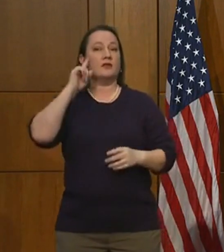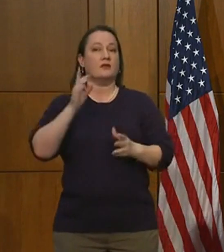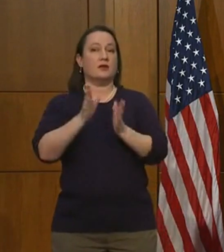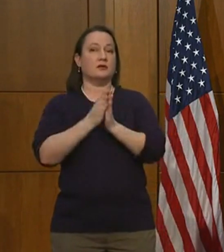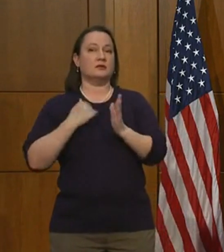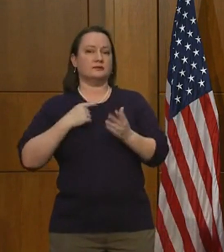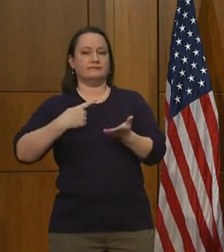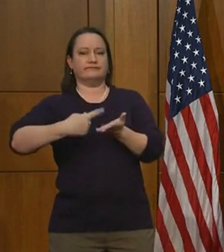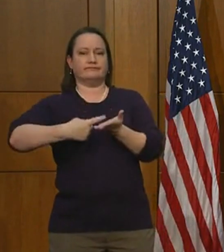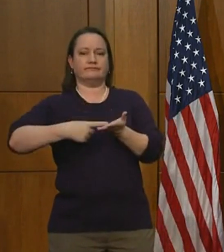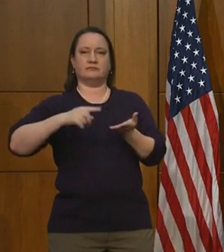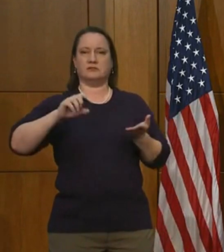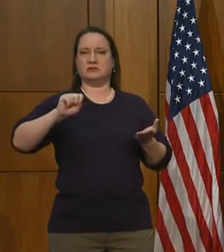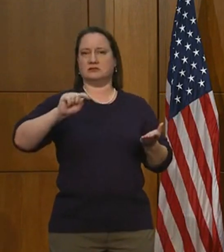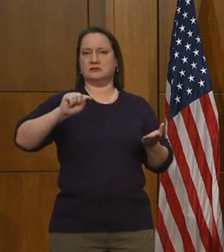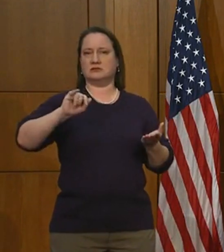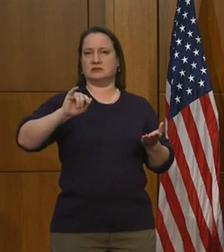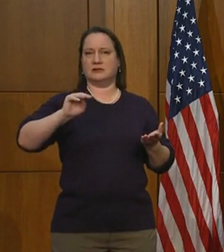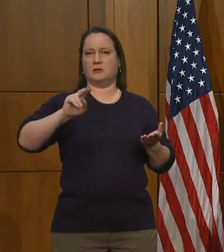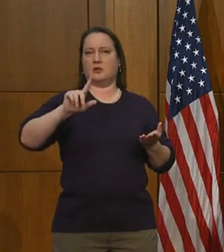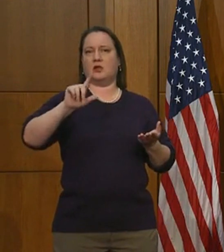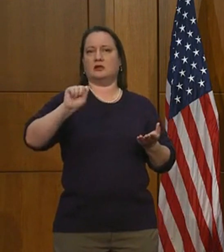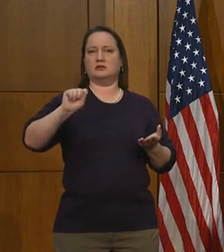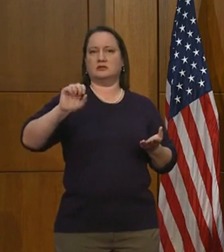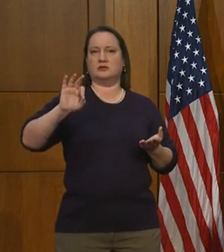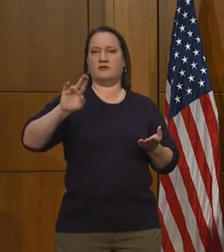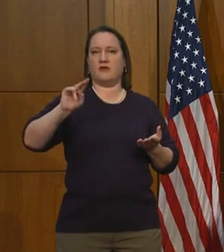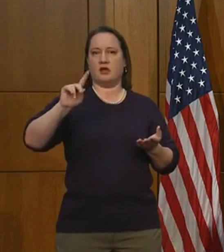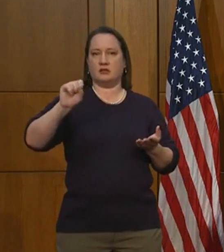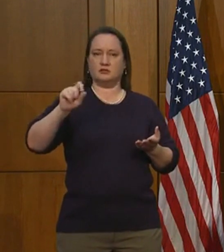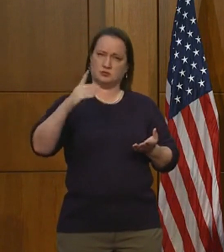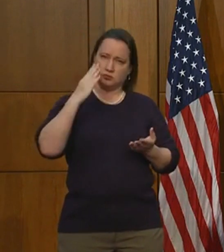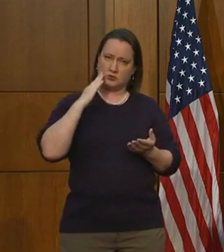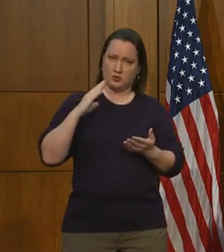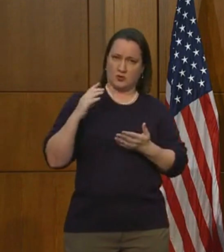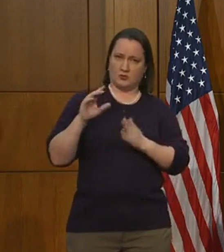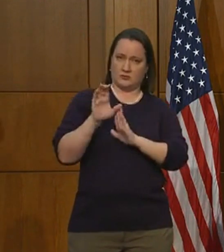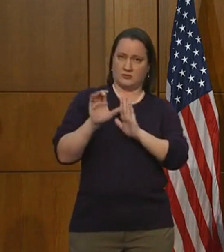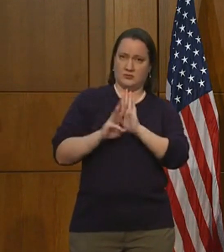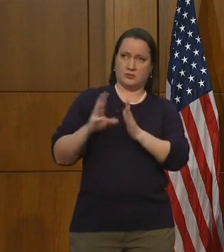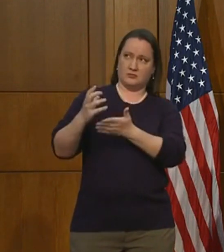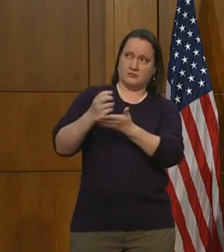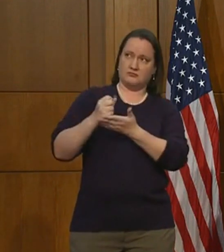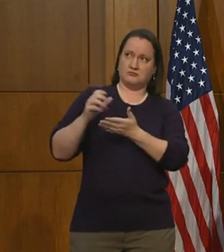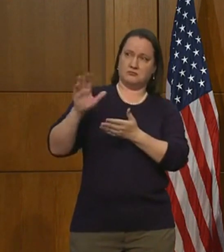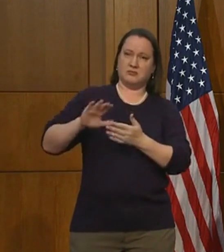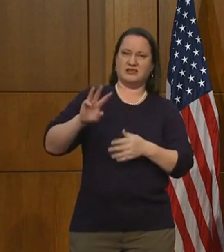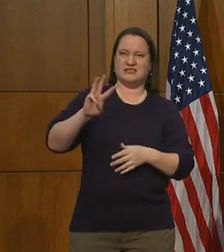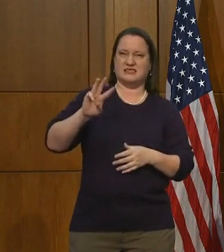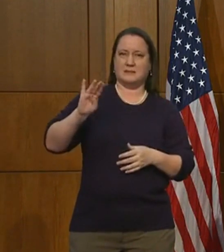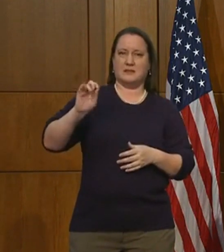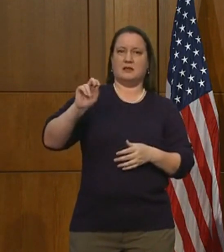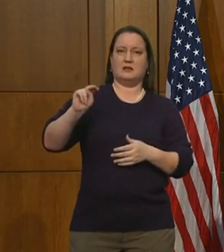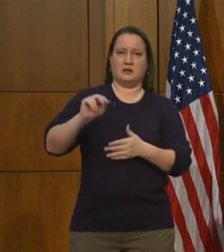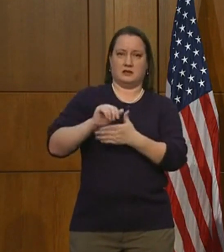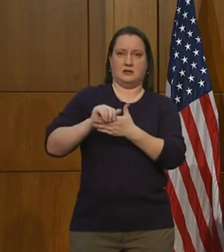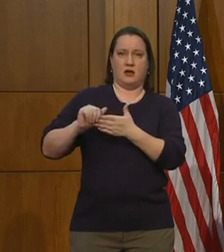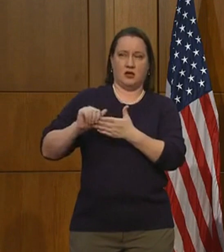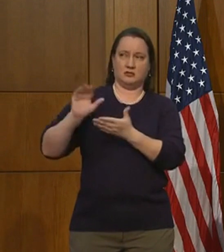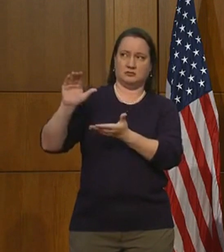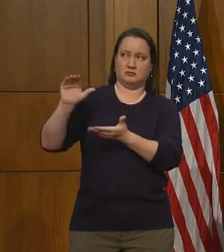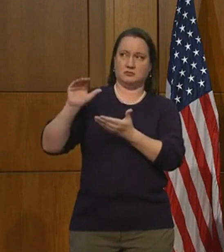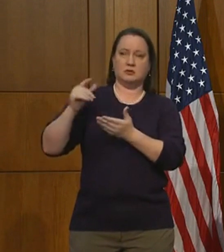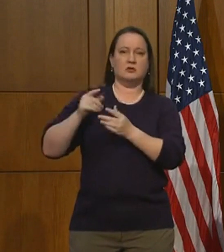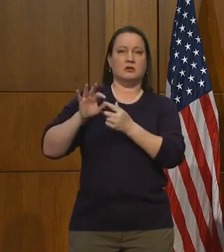mentioned before, the Commonwealth has received over $6 billion in stimulus funds related to some 4 different